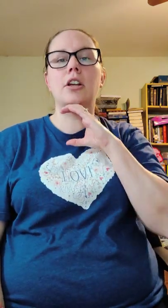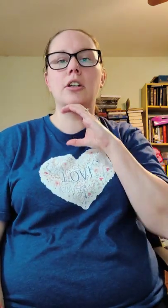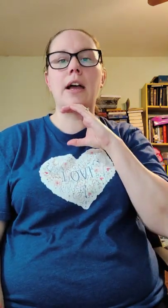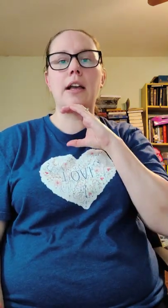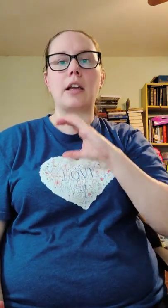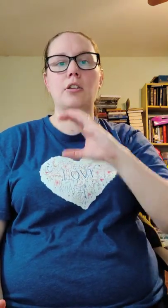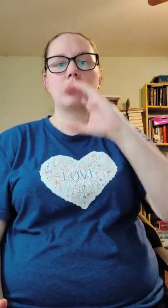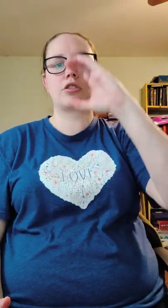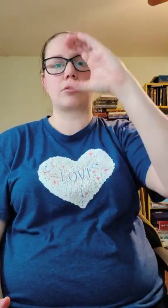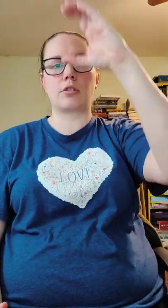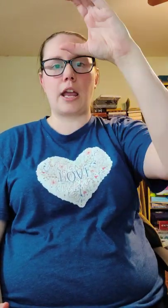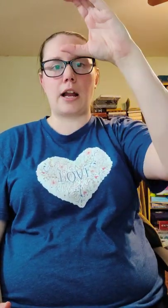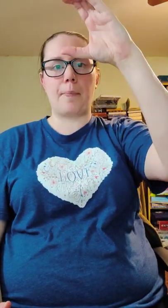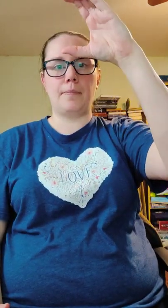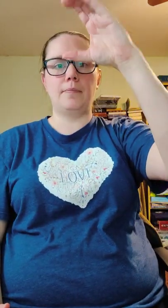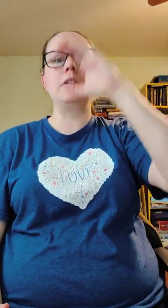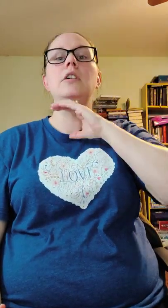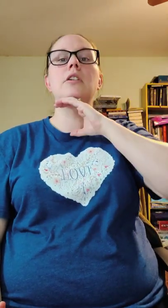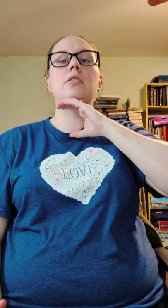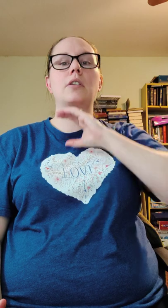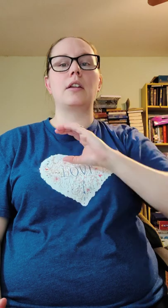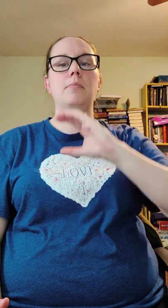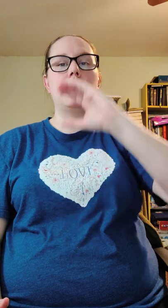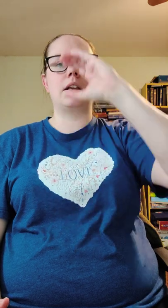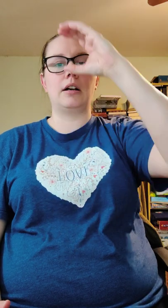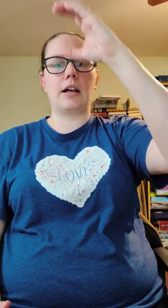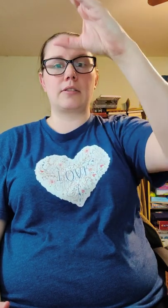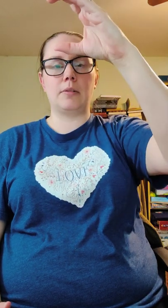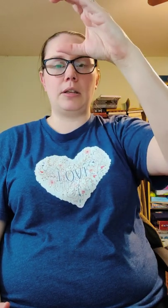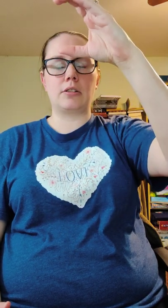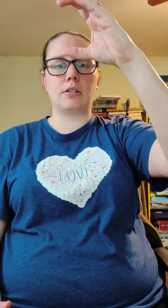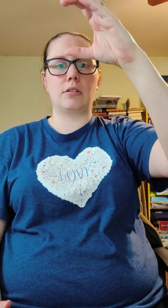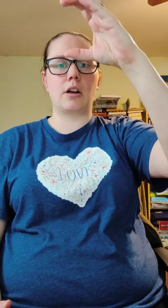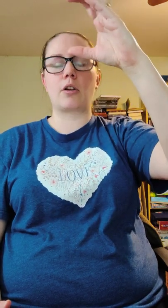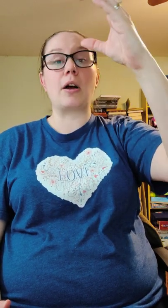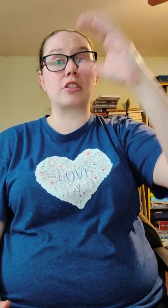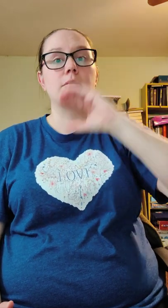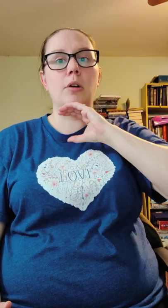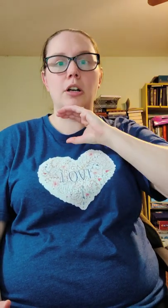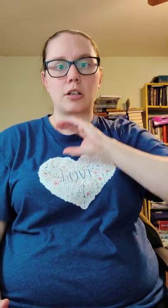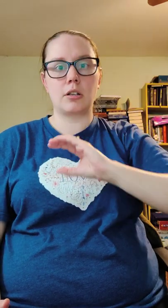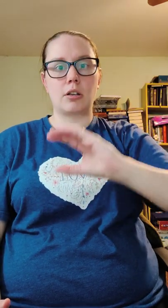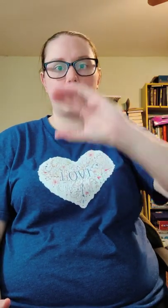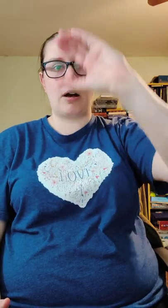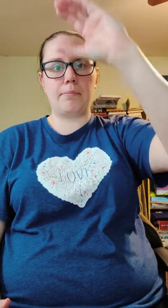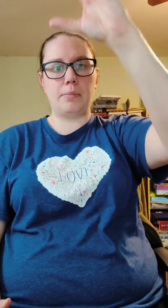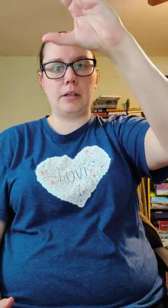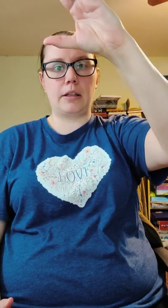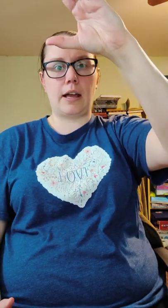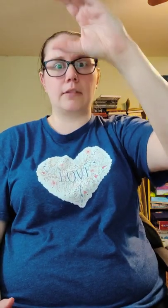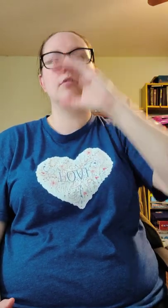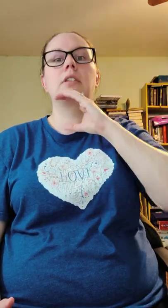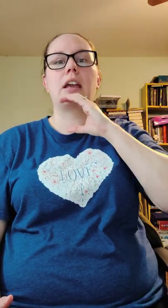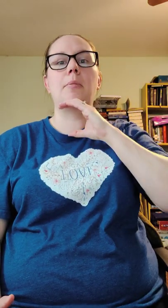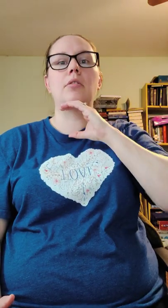start at your neck, and go straight up. So, you kind of make a exclamation or a question mark go up and like that. Camel.